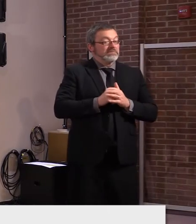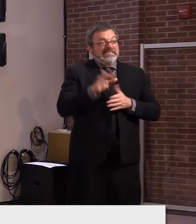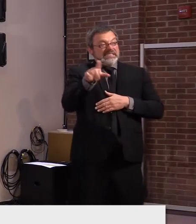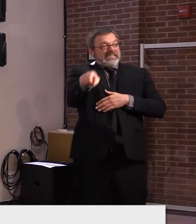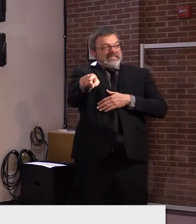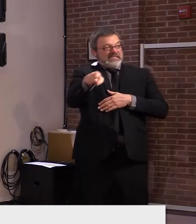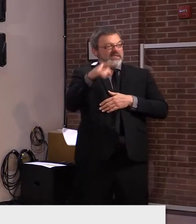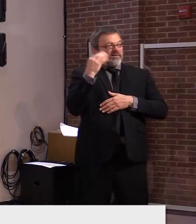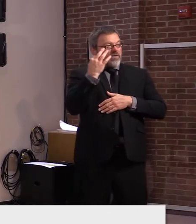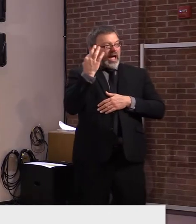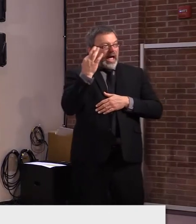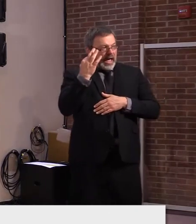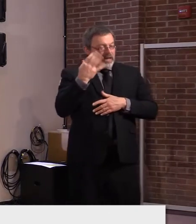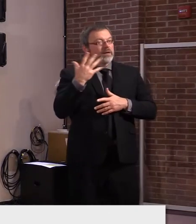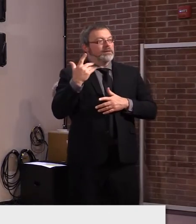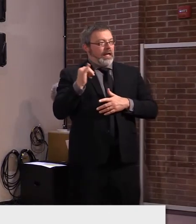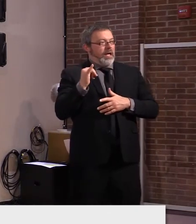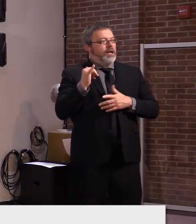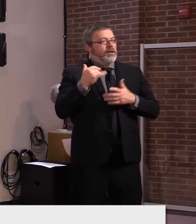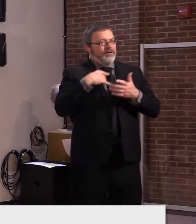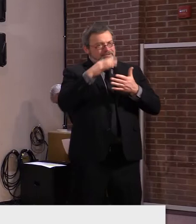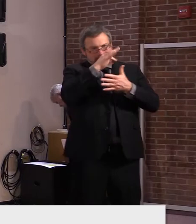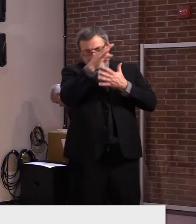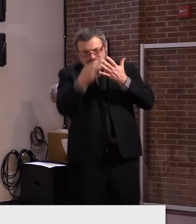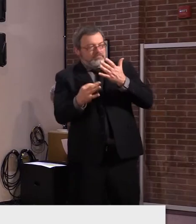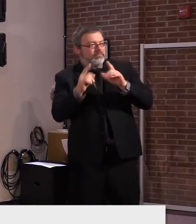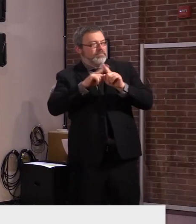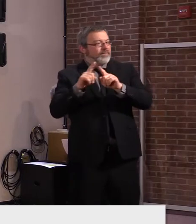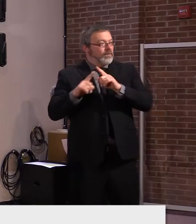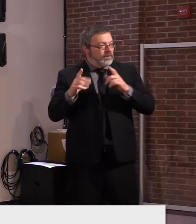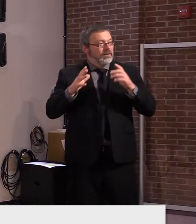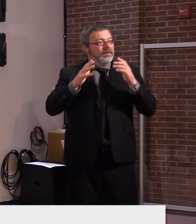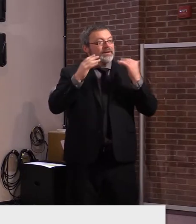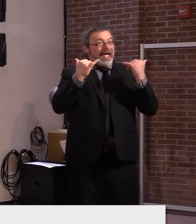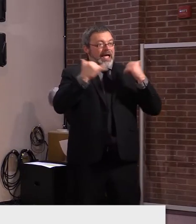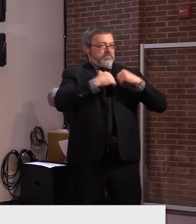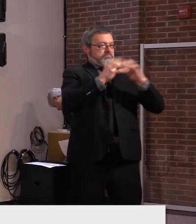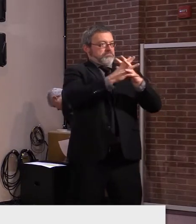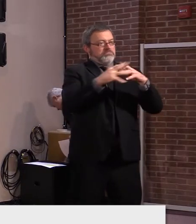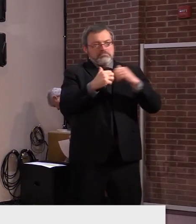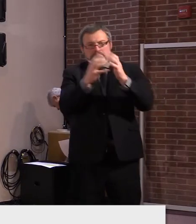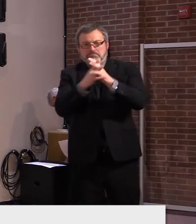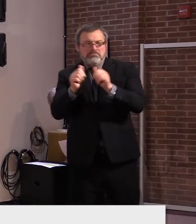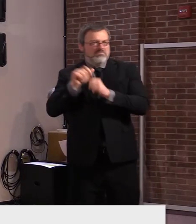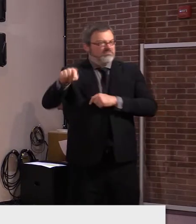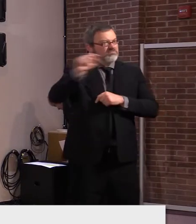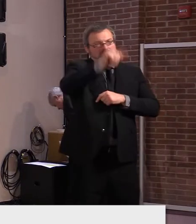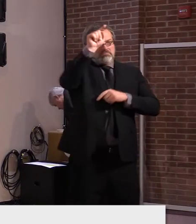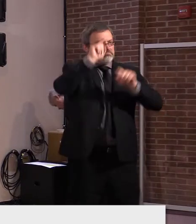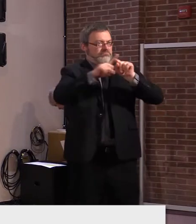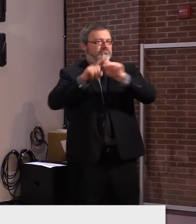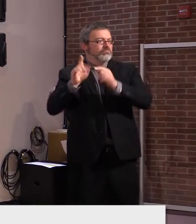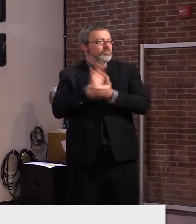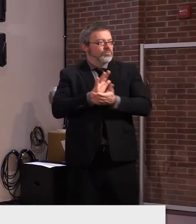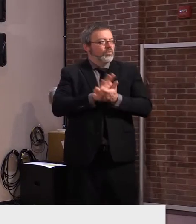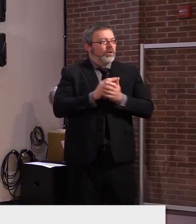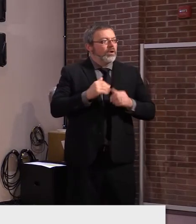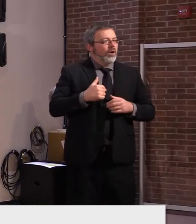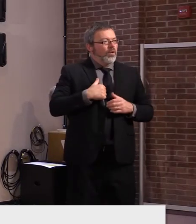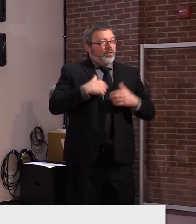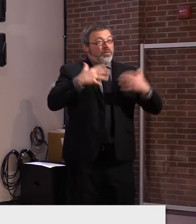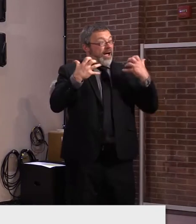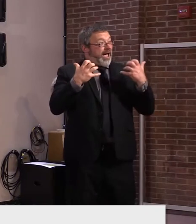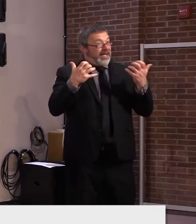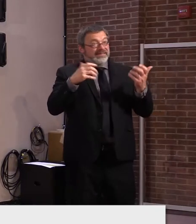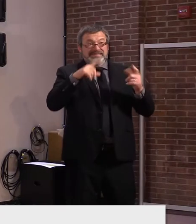on implementing them in each school. And our goal at the state is to do everything we can to make testing as easy as possible for all of our